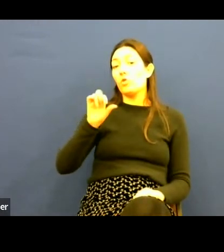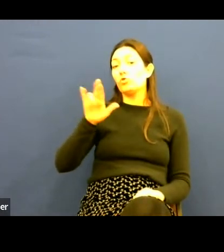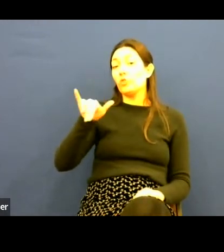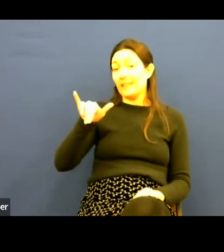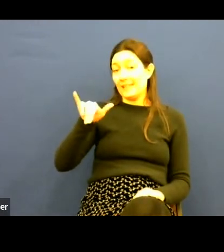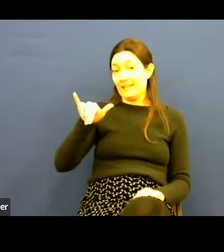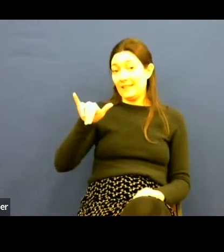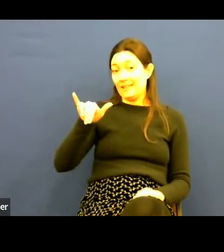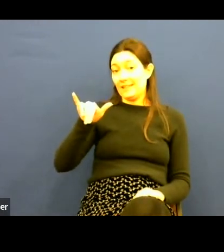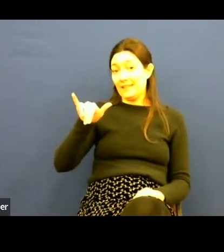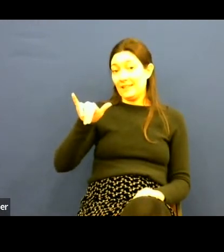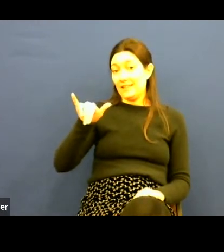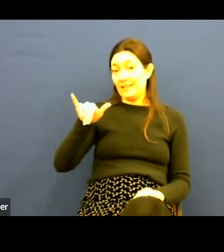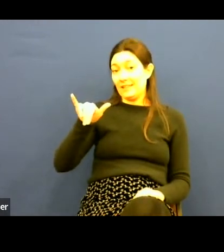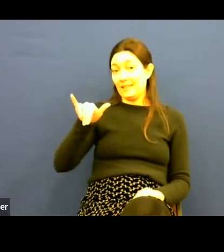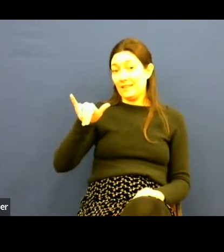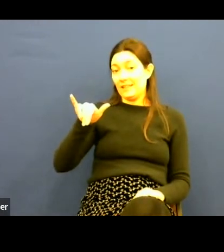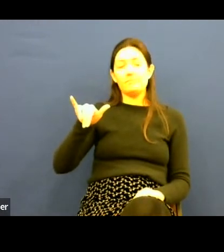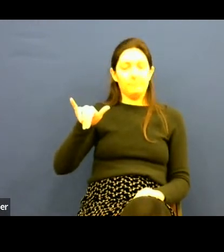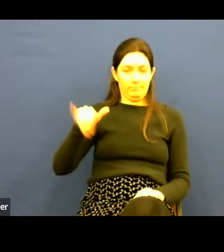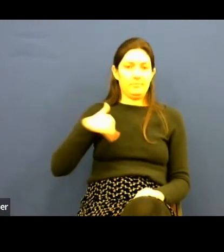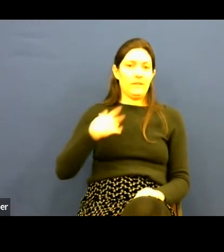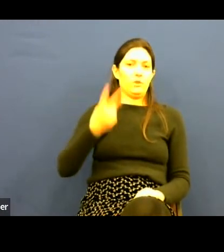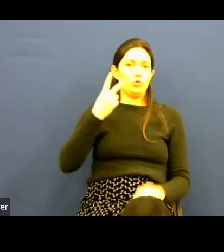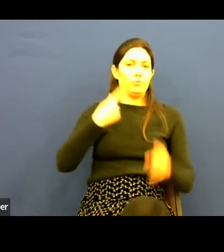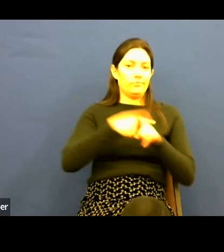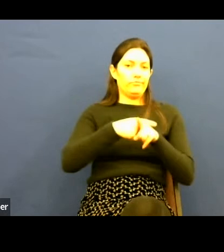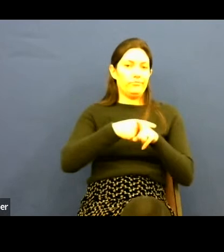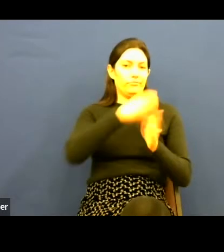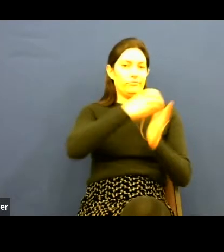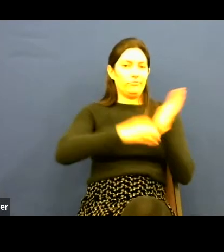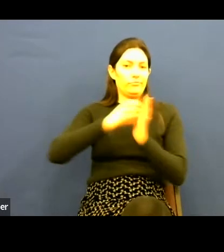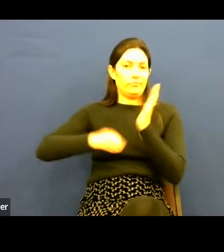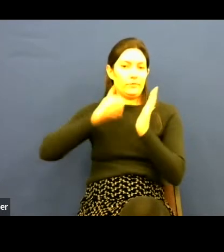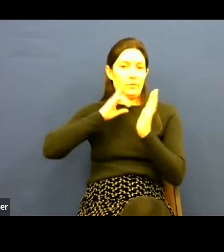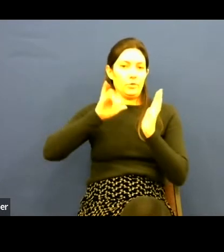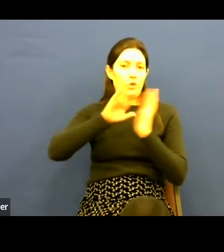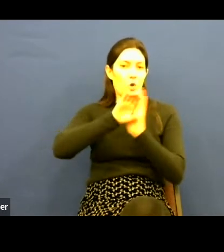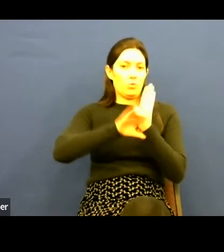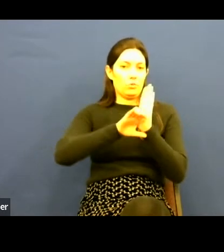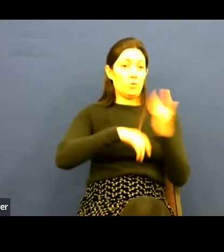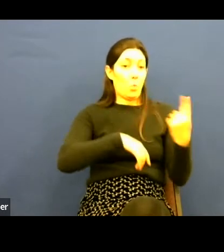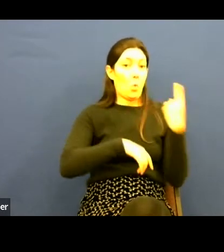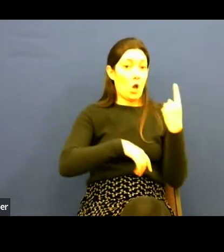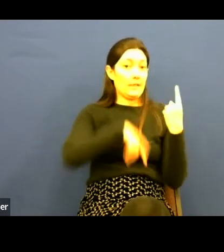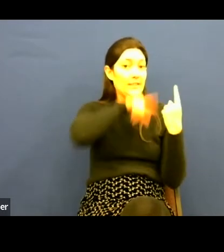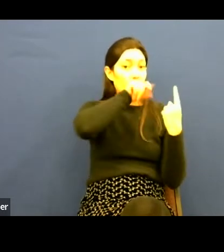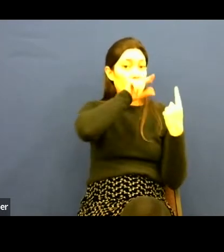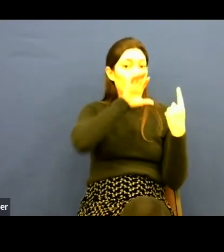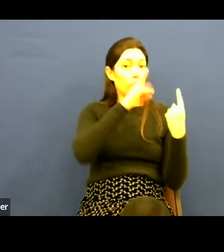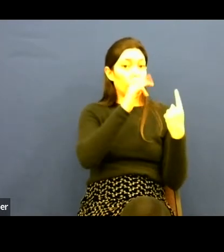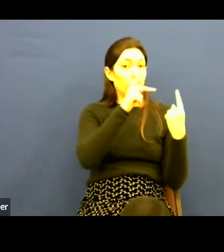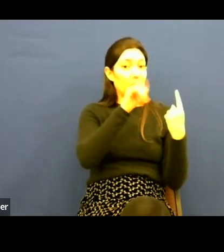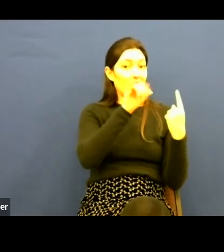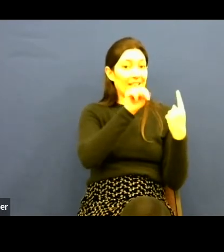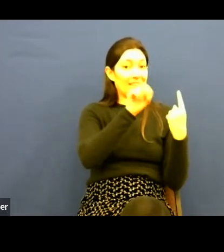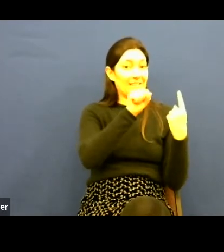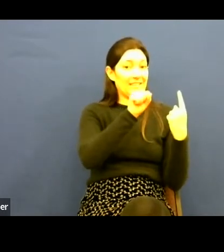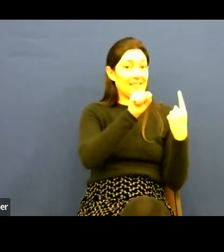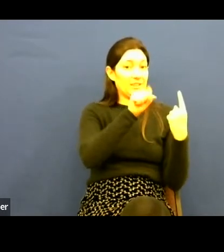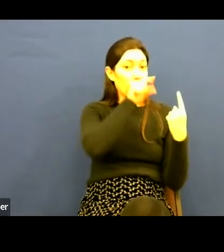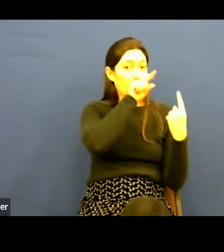Very simply, there's two conflicting sections of code. One that's specifically for chickens, the other one that addresses all